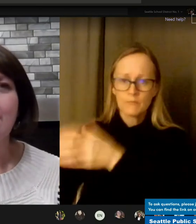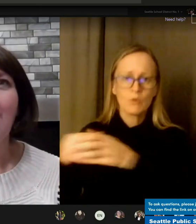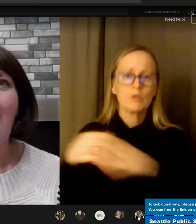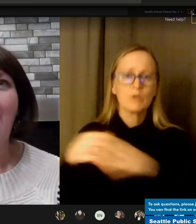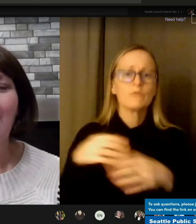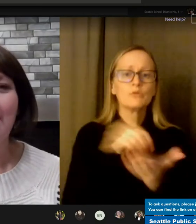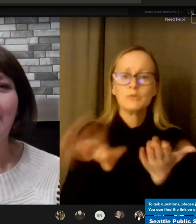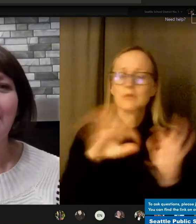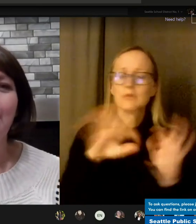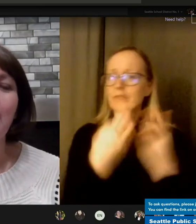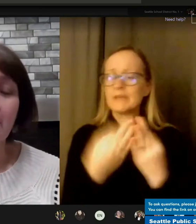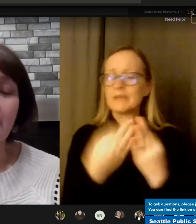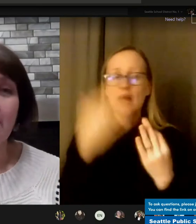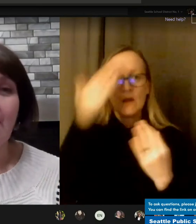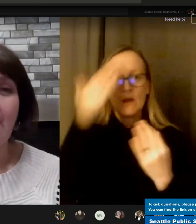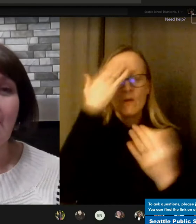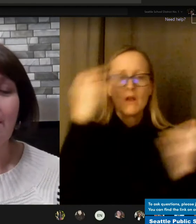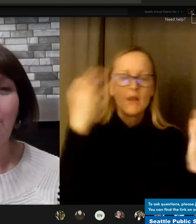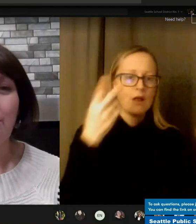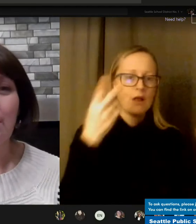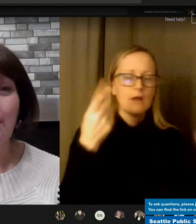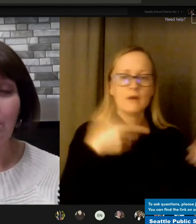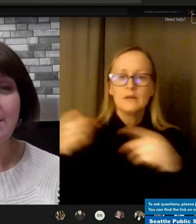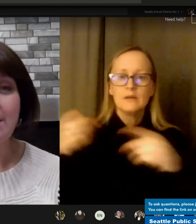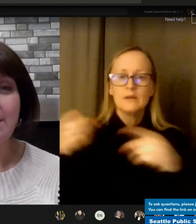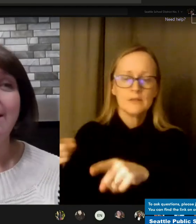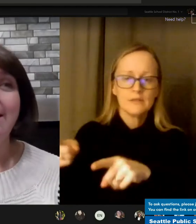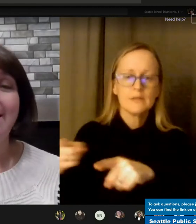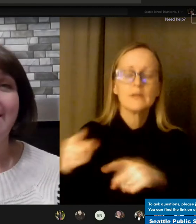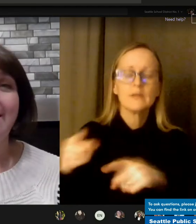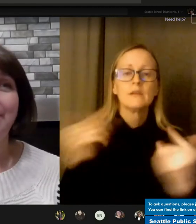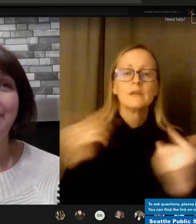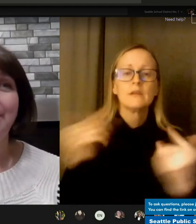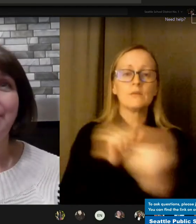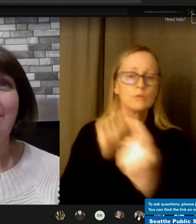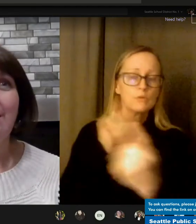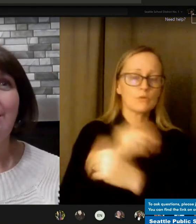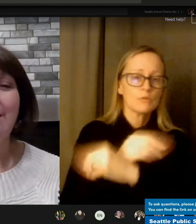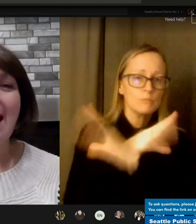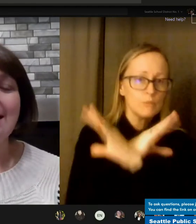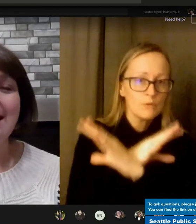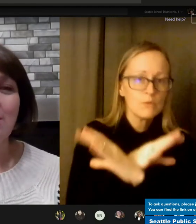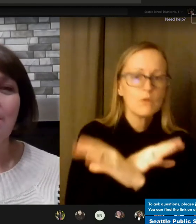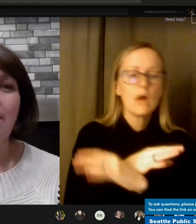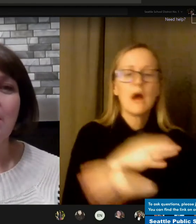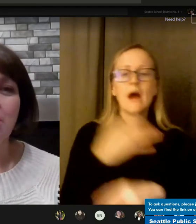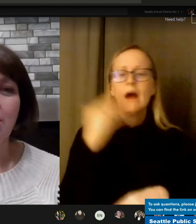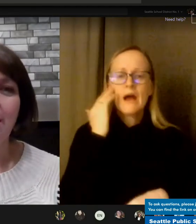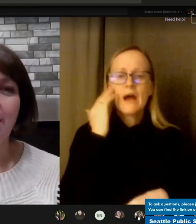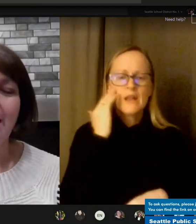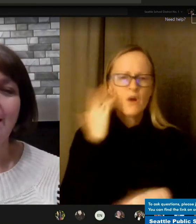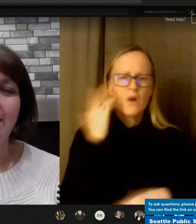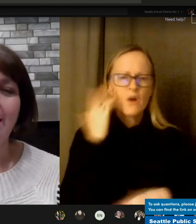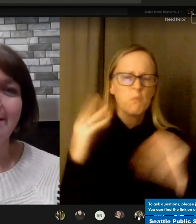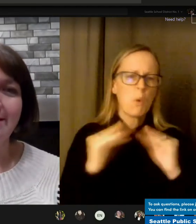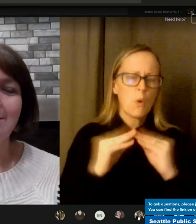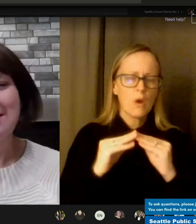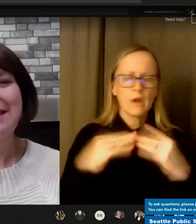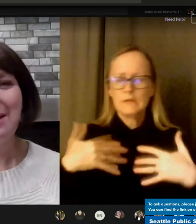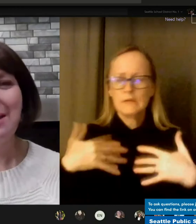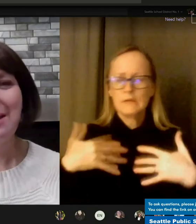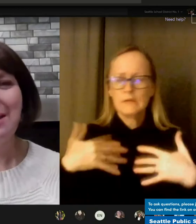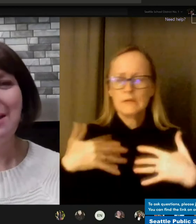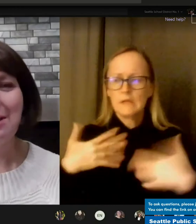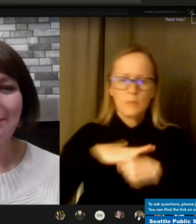lot going on, and particularly now that we're in remote, I know it adds extra pressure, and so just thank